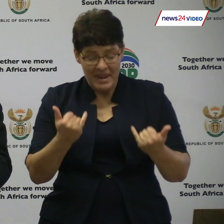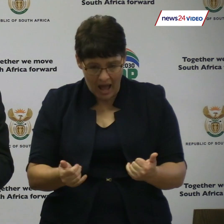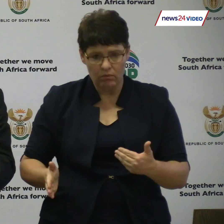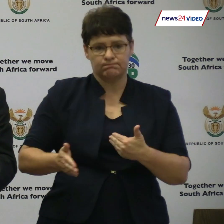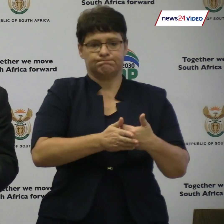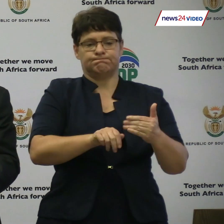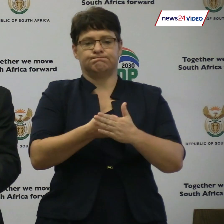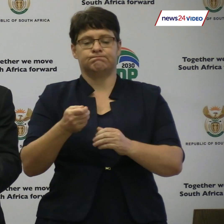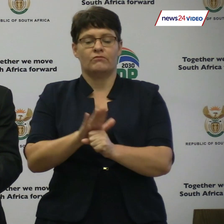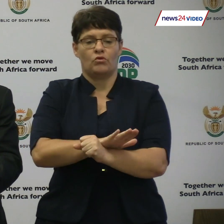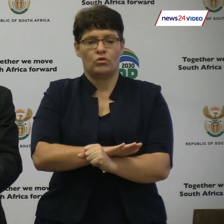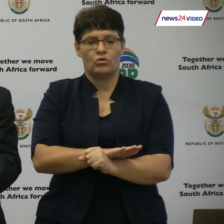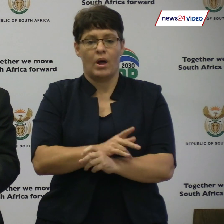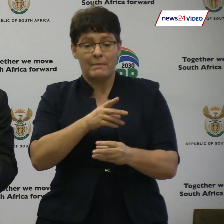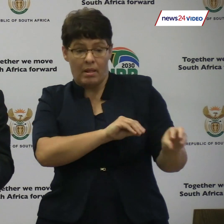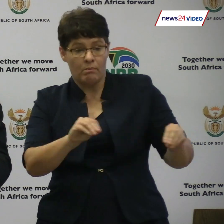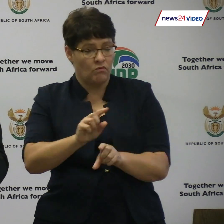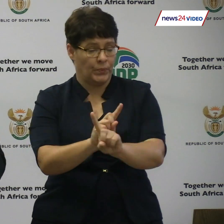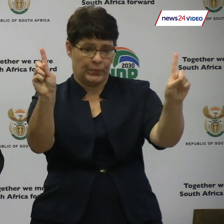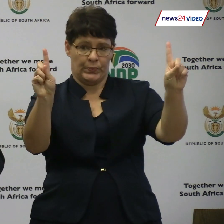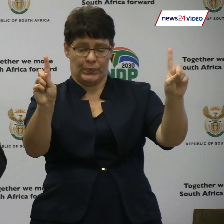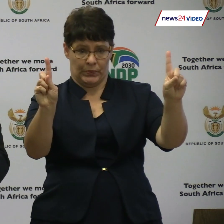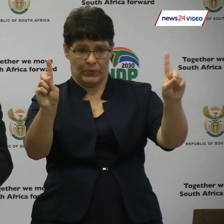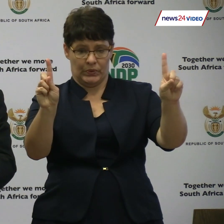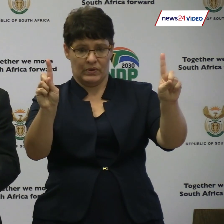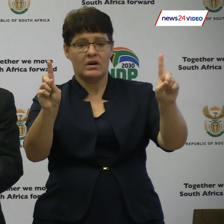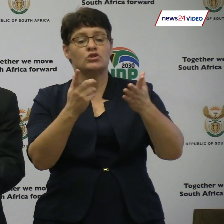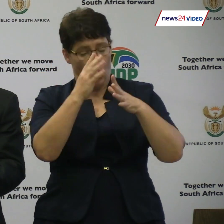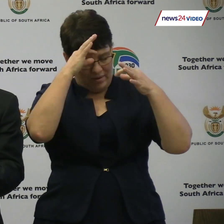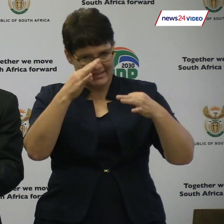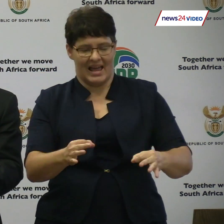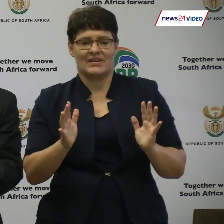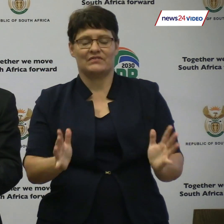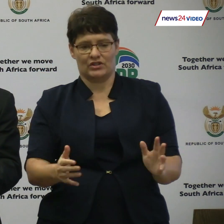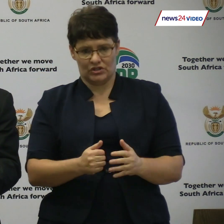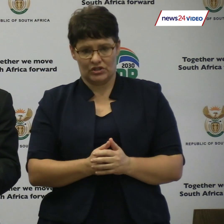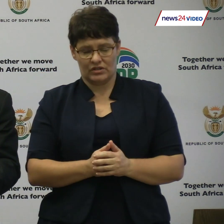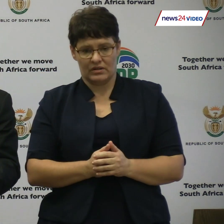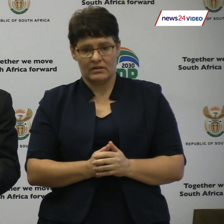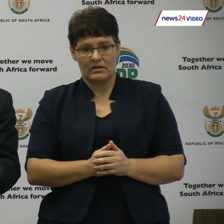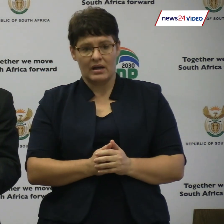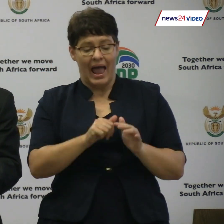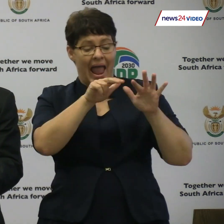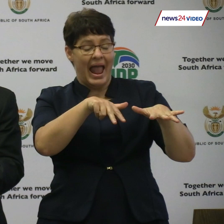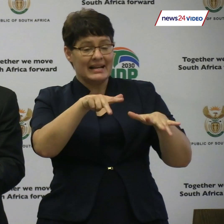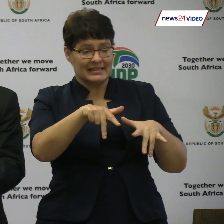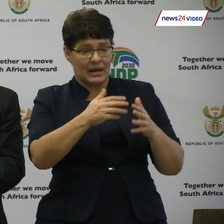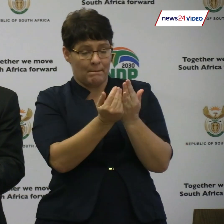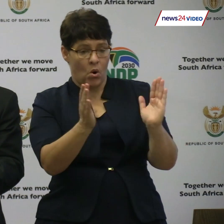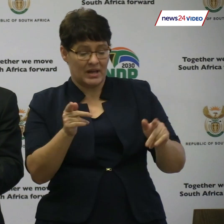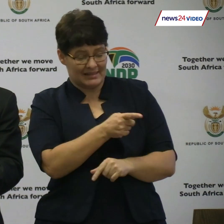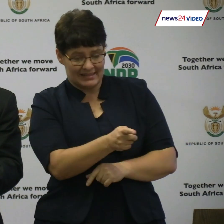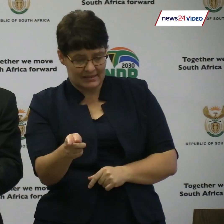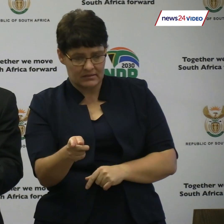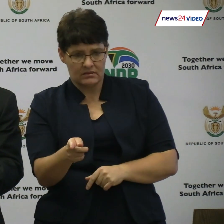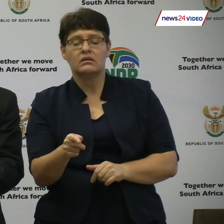lockdown, people are not going to move. So we have taken a decision that the remaining 18 border posts